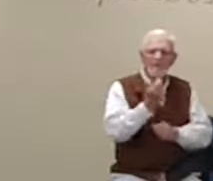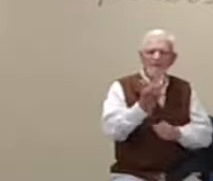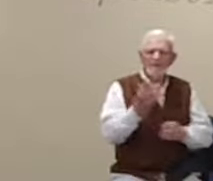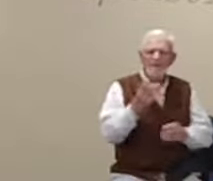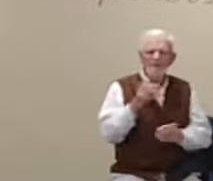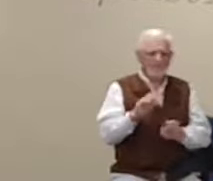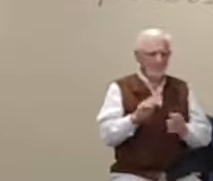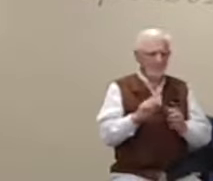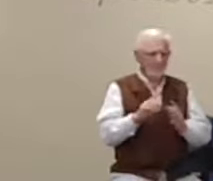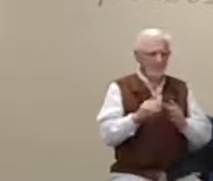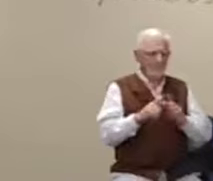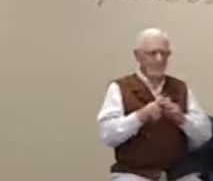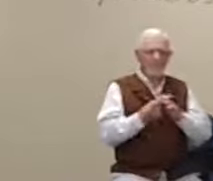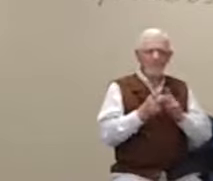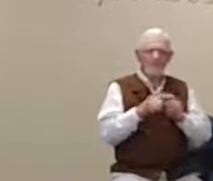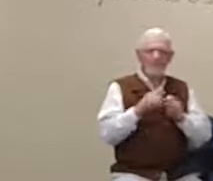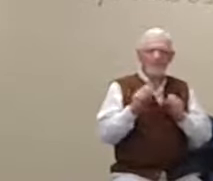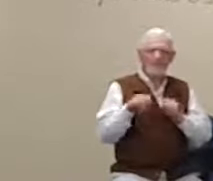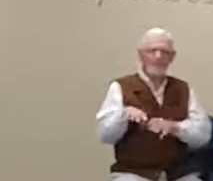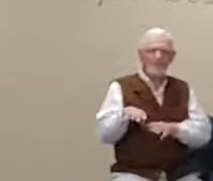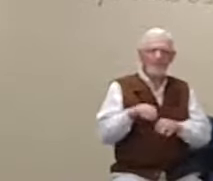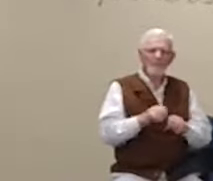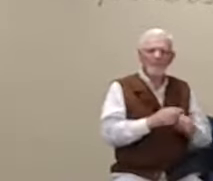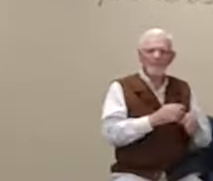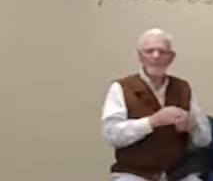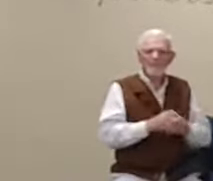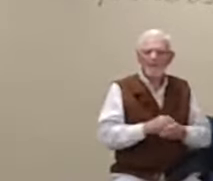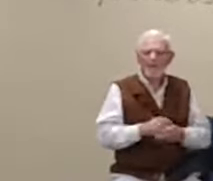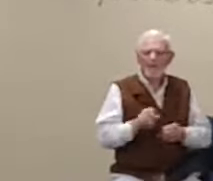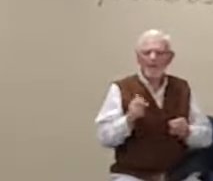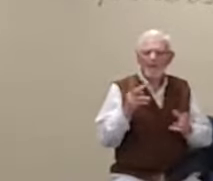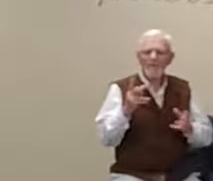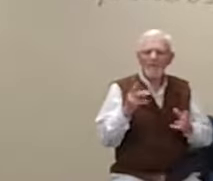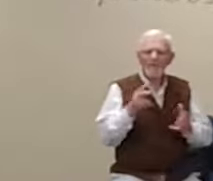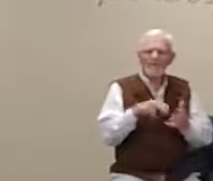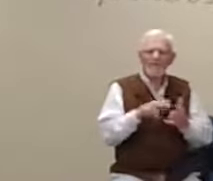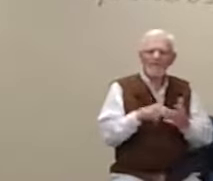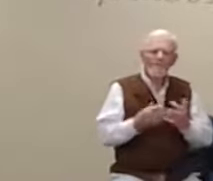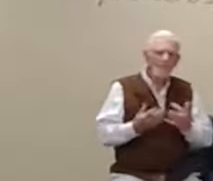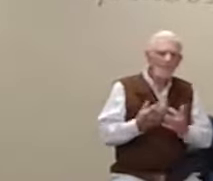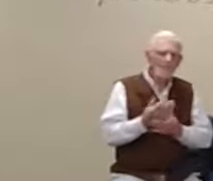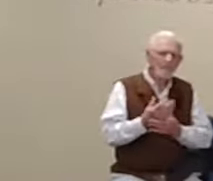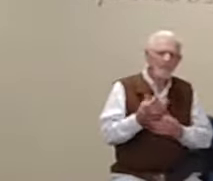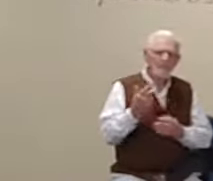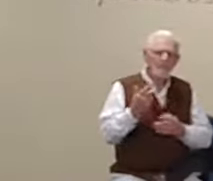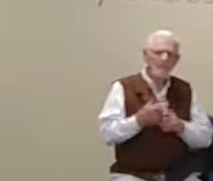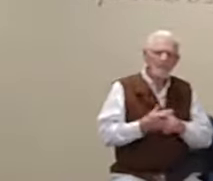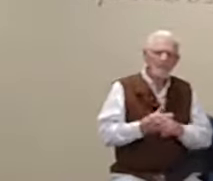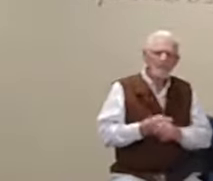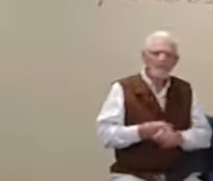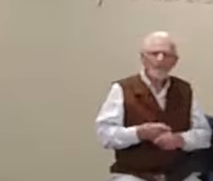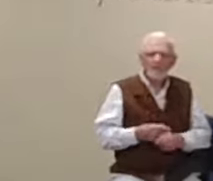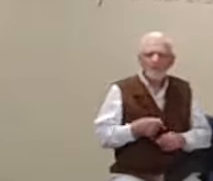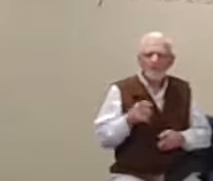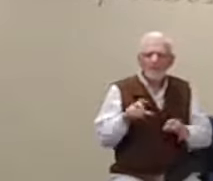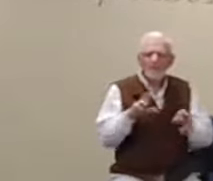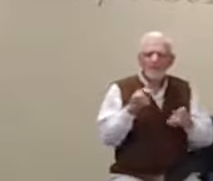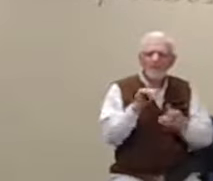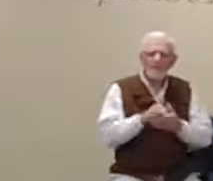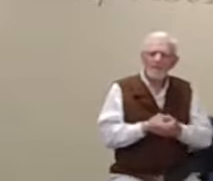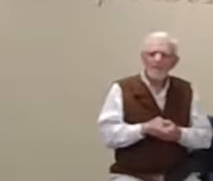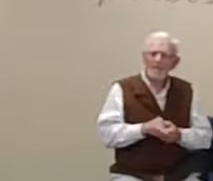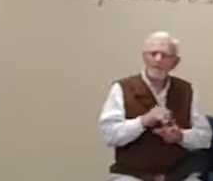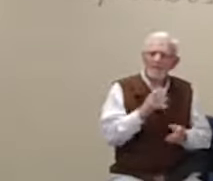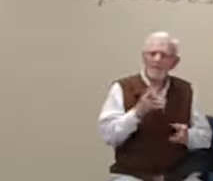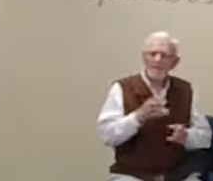began to kind of let it drop here. And sometimes I'd be like, okay, yeah, I read the Bible through, you know, in 3 months and tried to do it, you know, a few times. I've